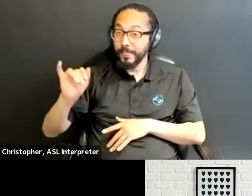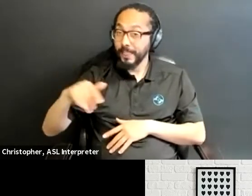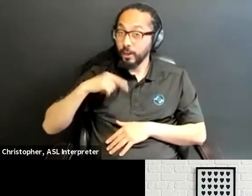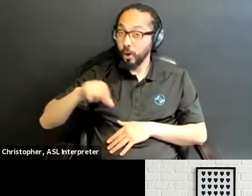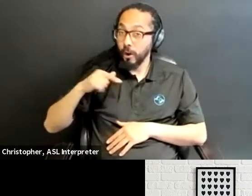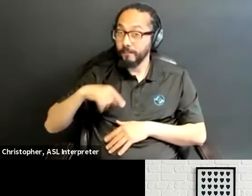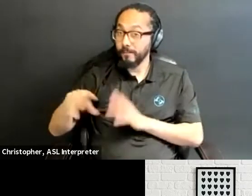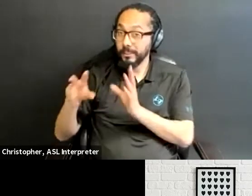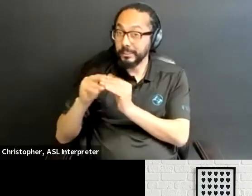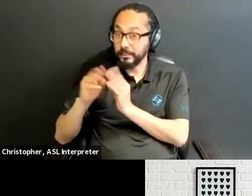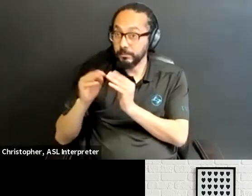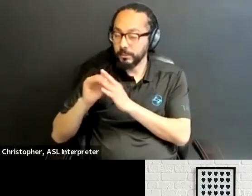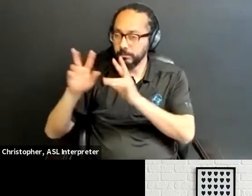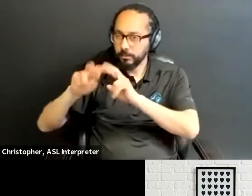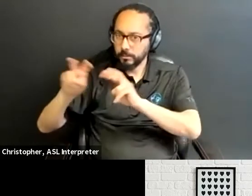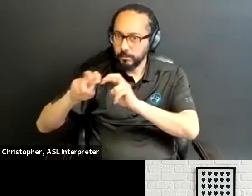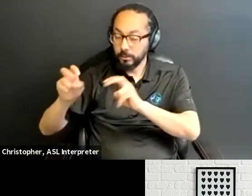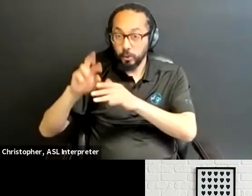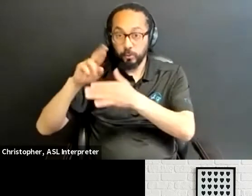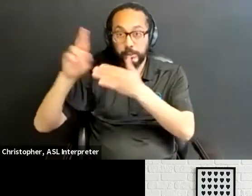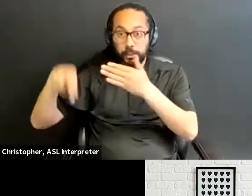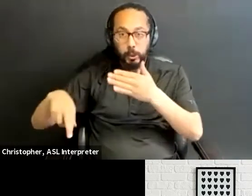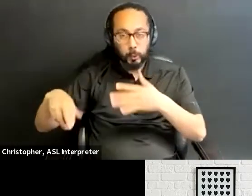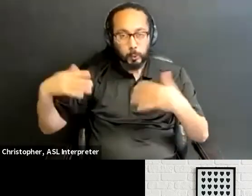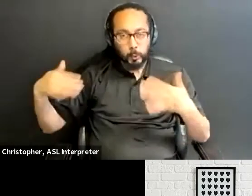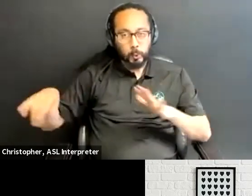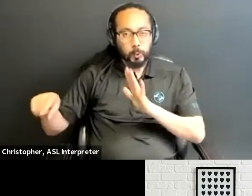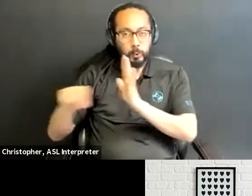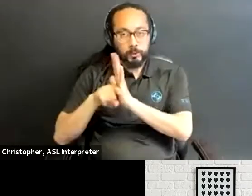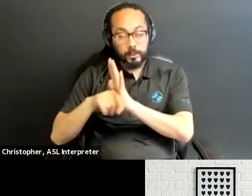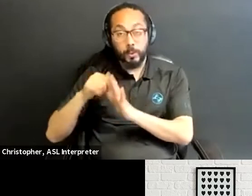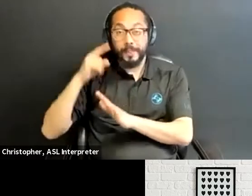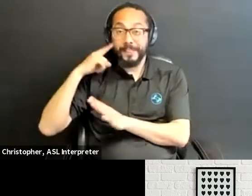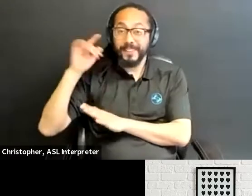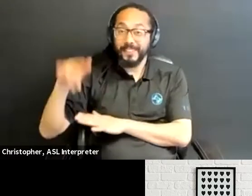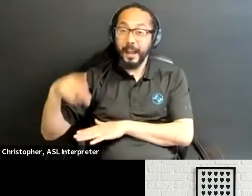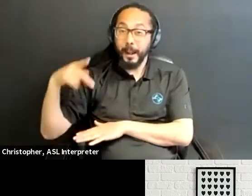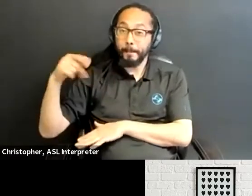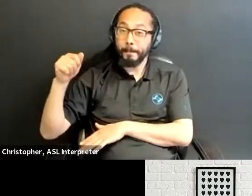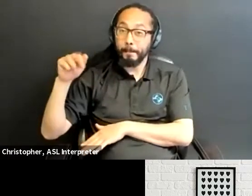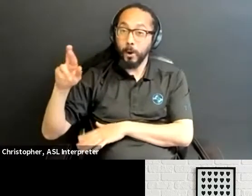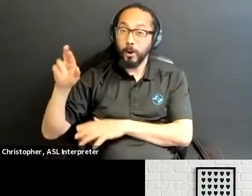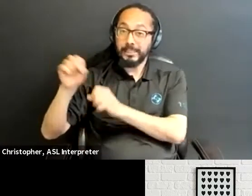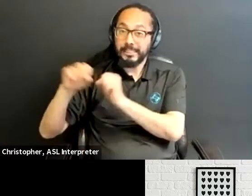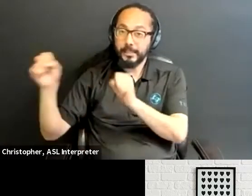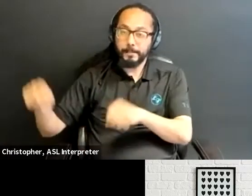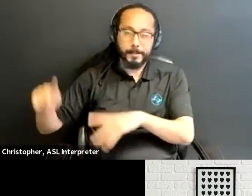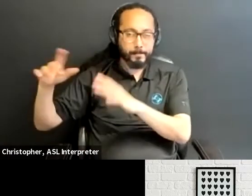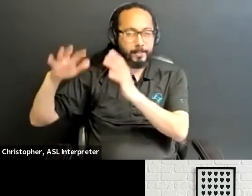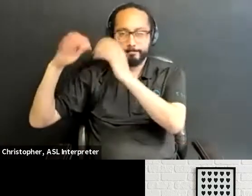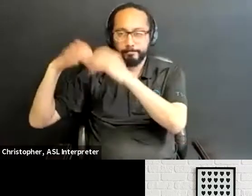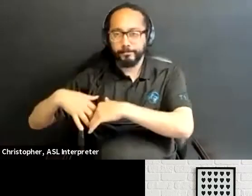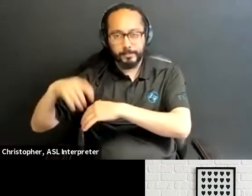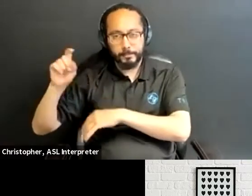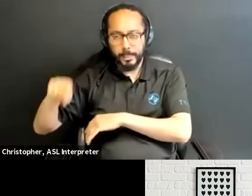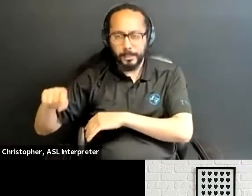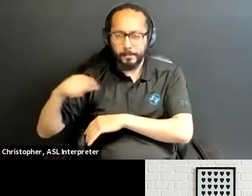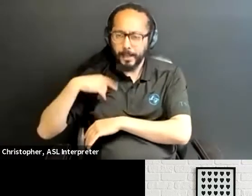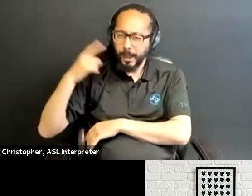sort of abolish that whole system, in fact, there. And it got me thinking about, well, what's out there for young people